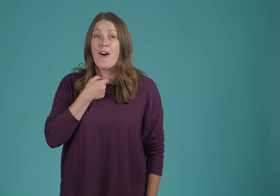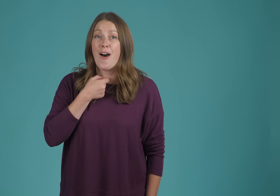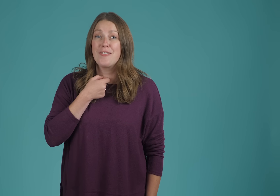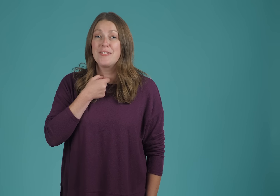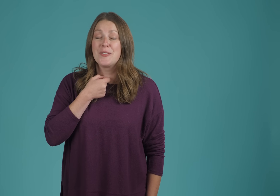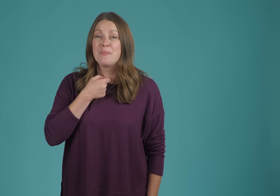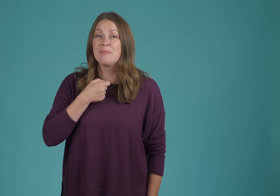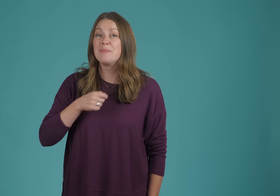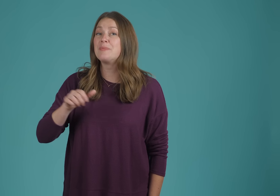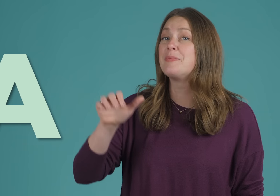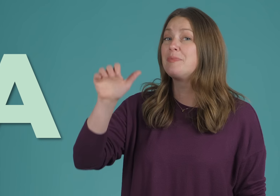off.